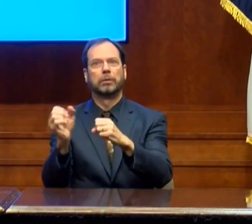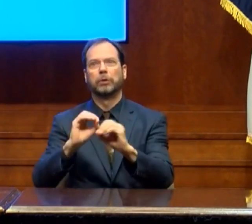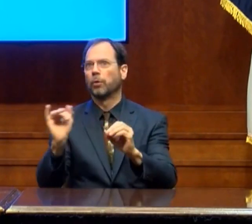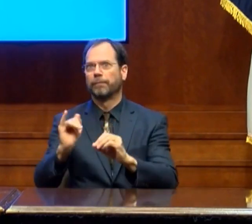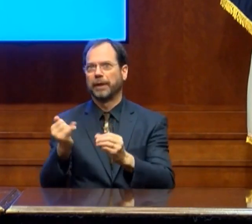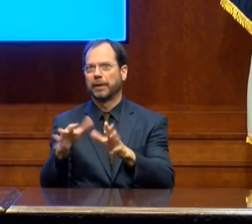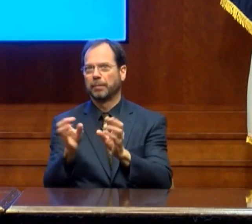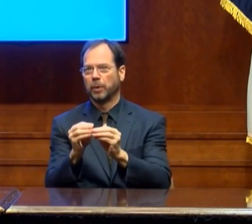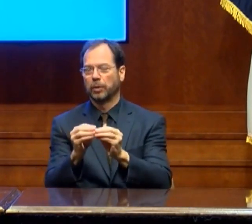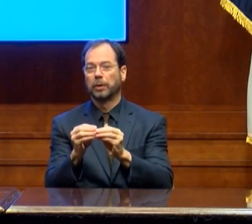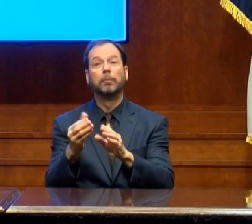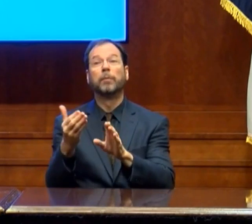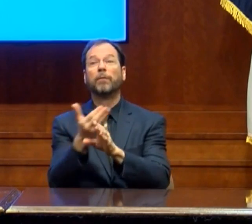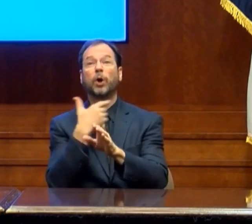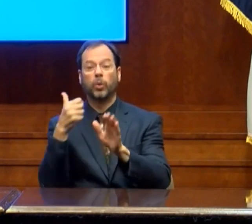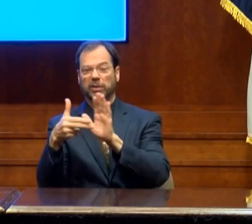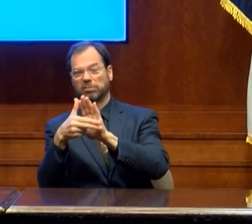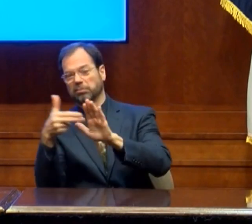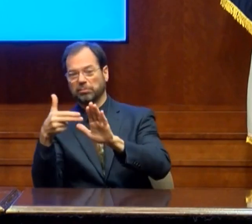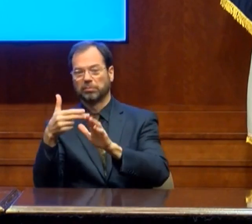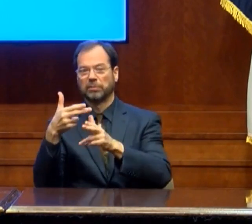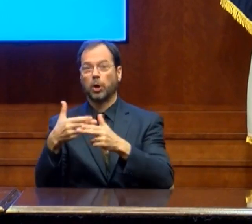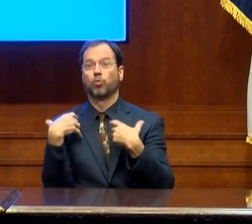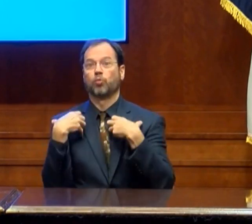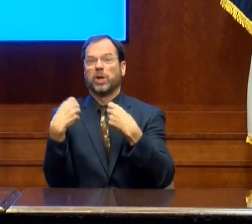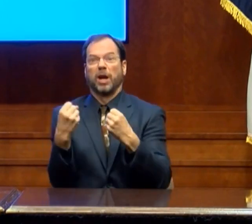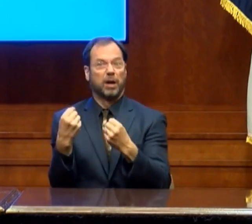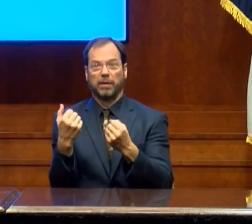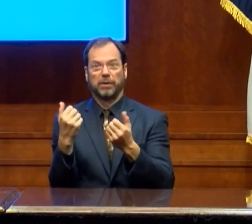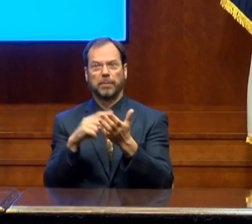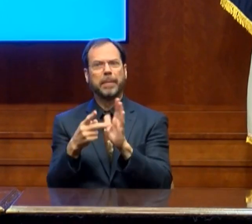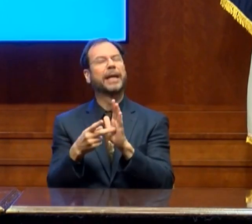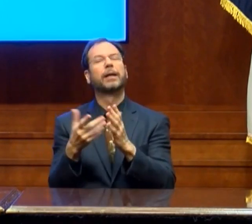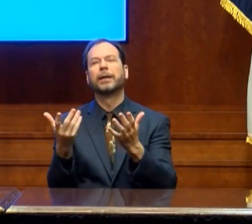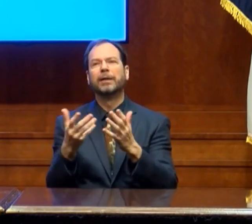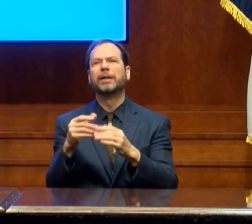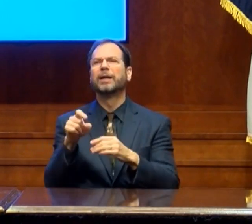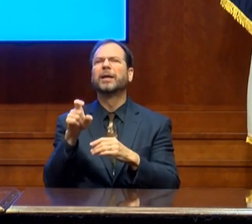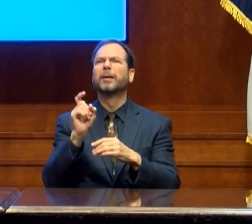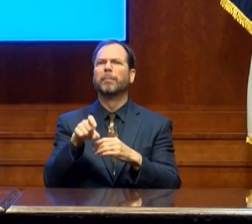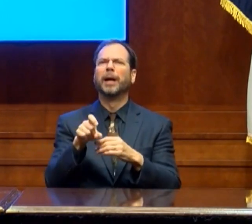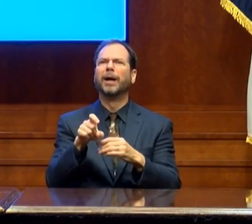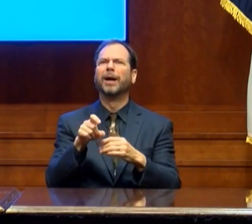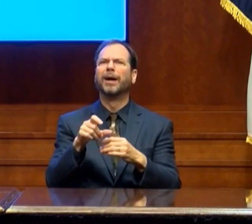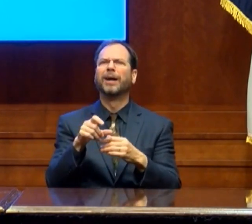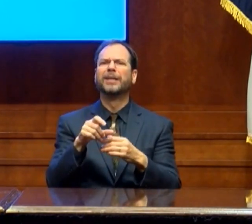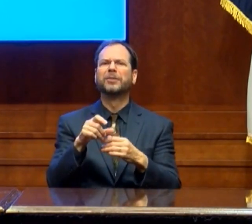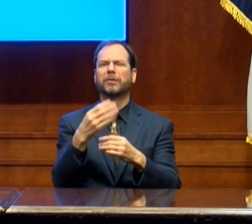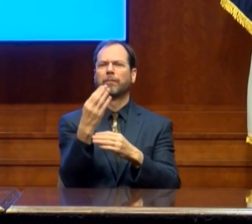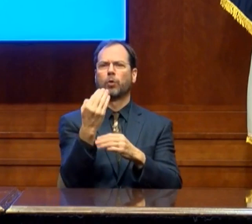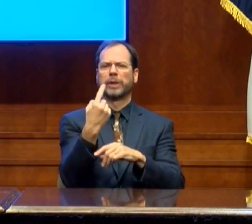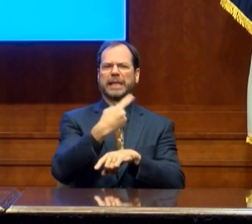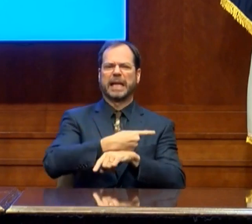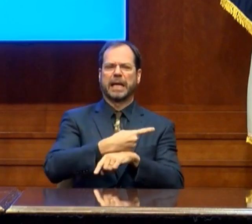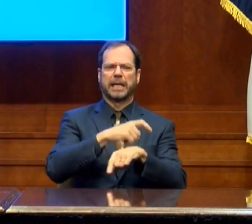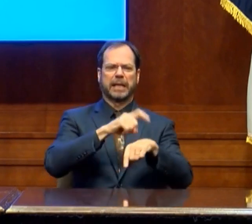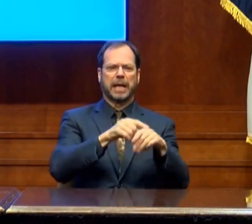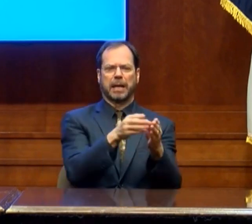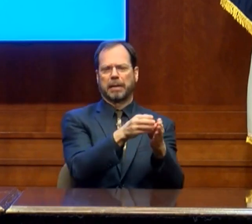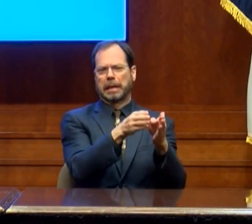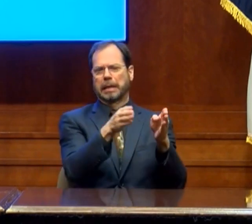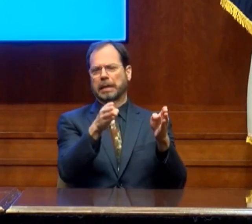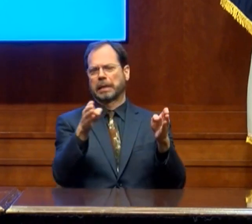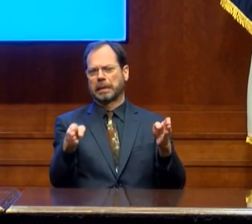And before they can be categorized as recovered, they have to go through at least a 14-day